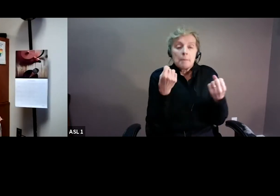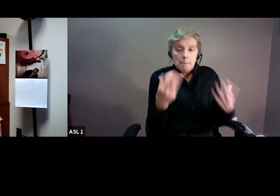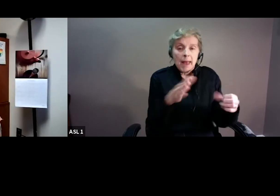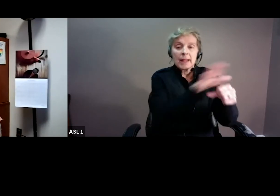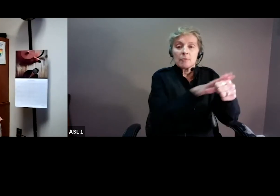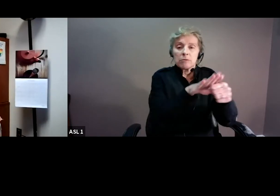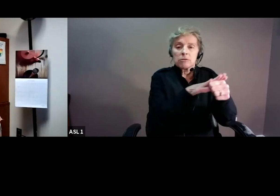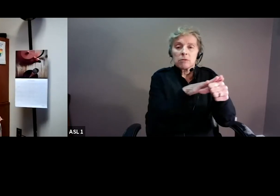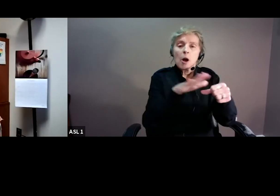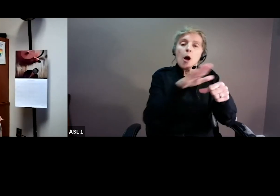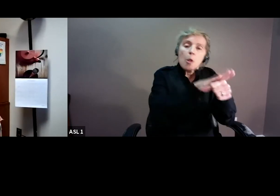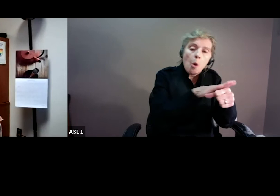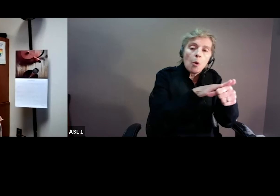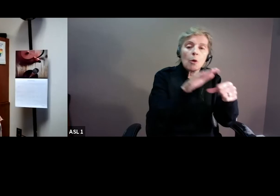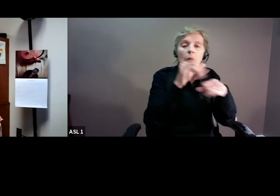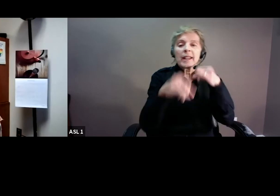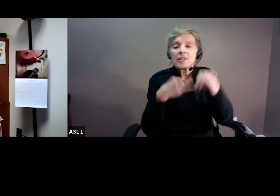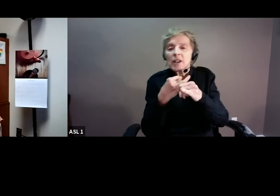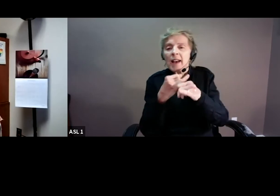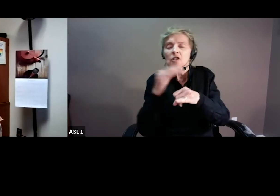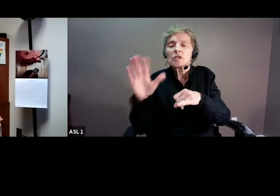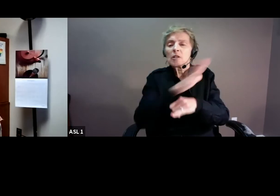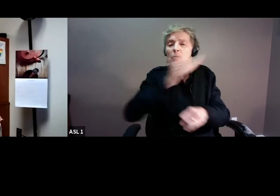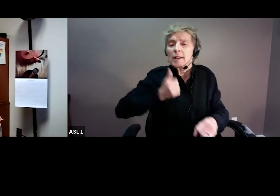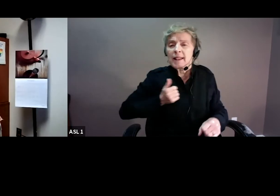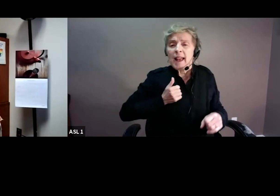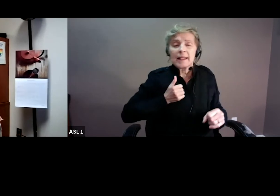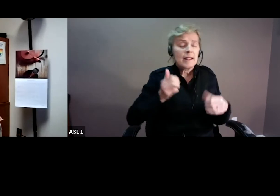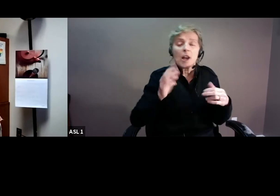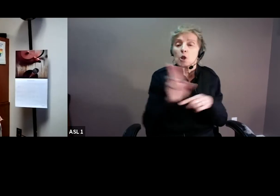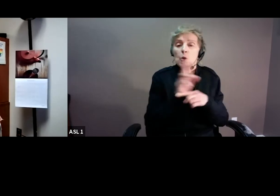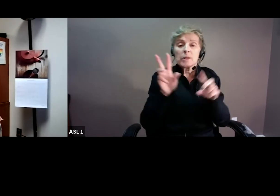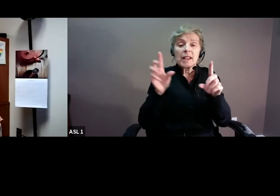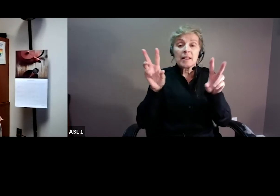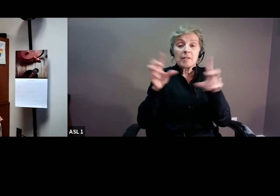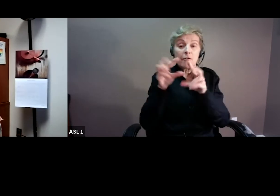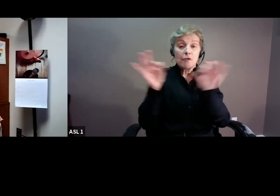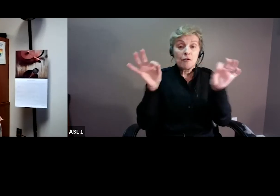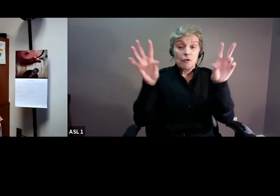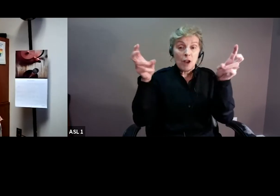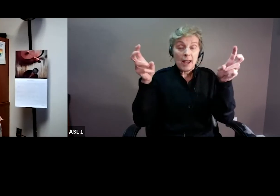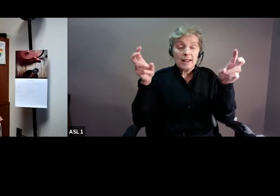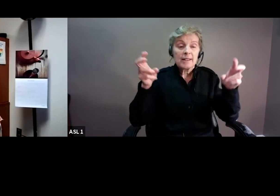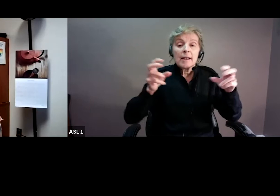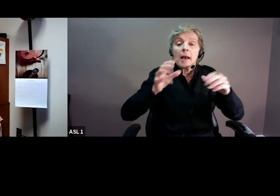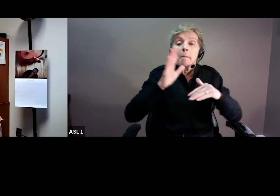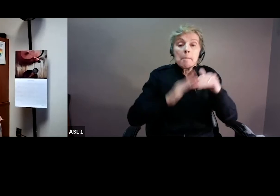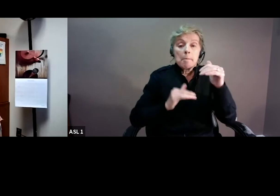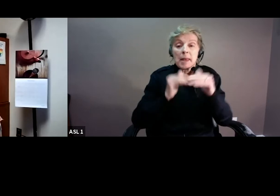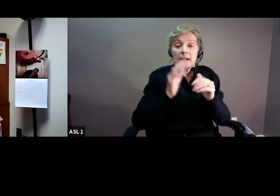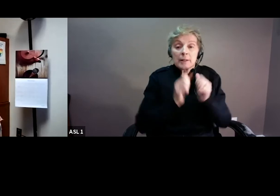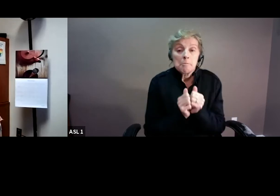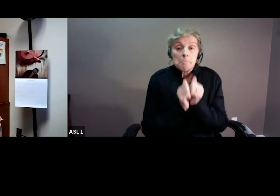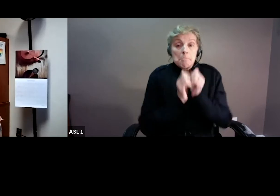or international, are using the phrase, as Minister just mentioned, build back better, to project a